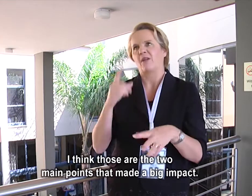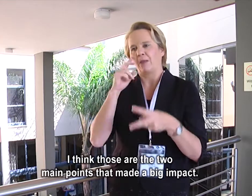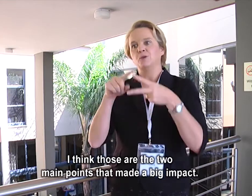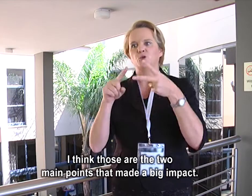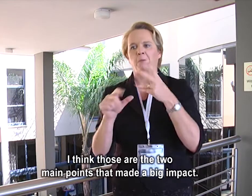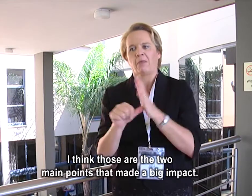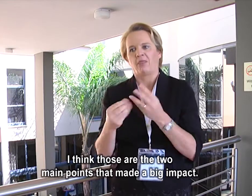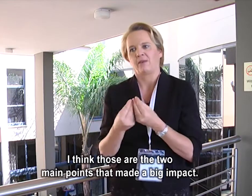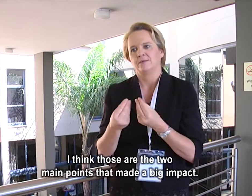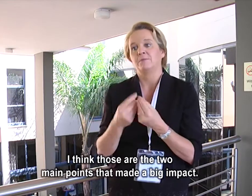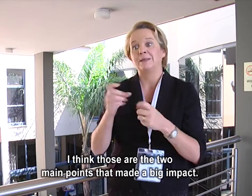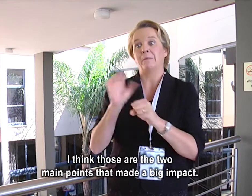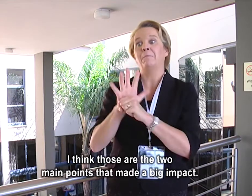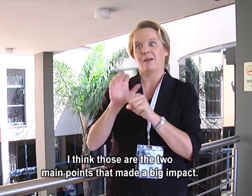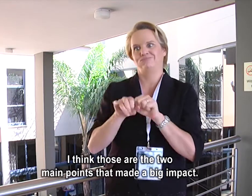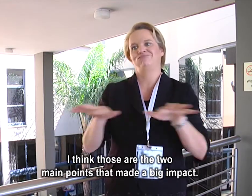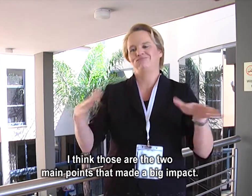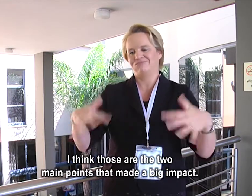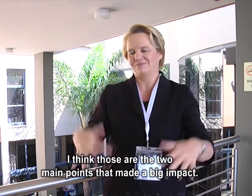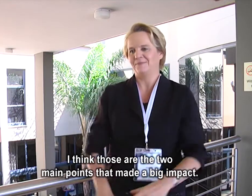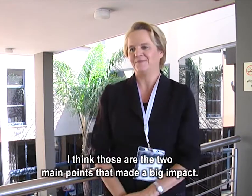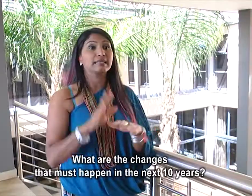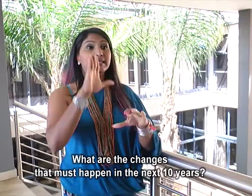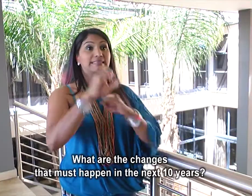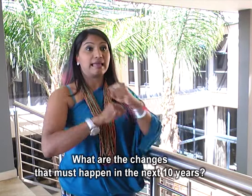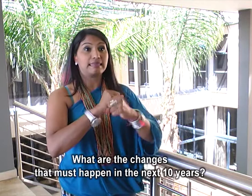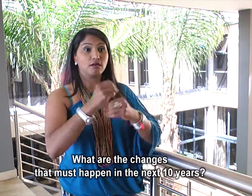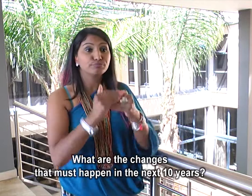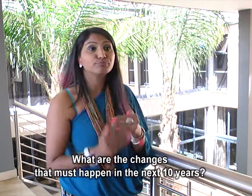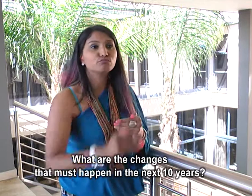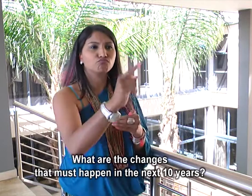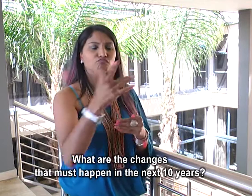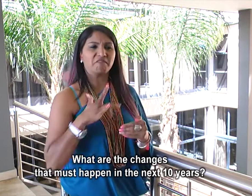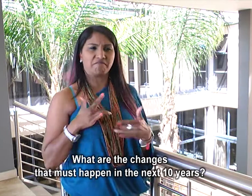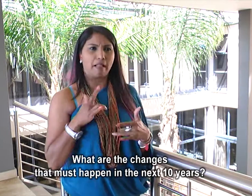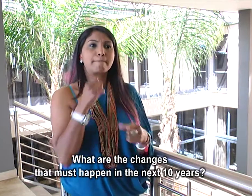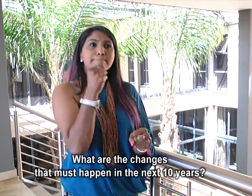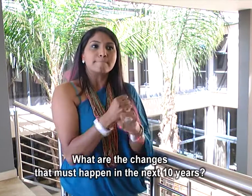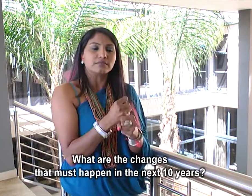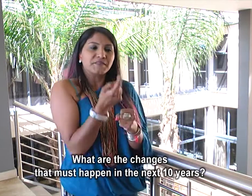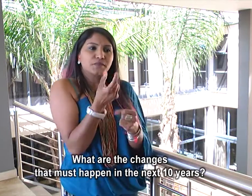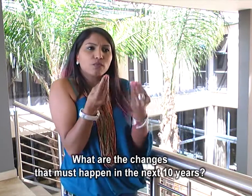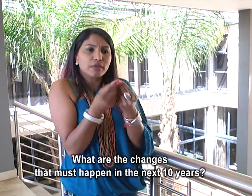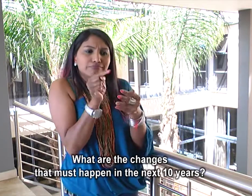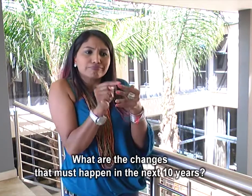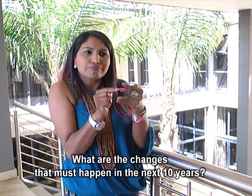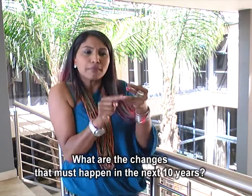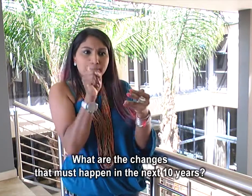I think those are the 2 main points that make a big impact. What are the changes that must happen in the next 10 years?